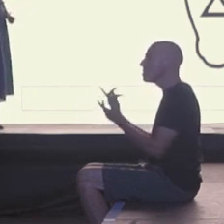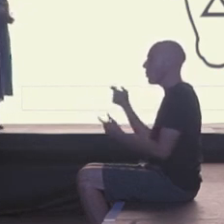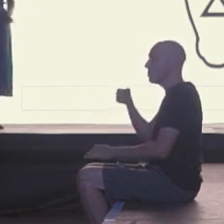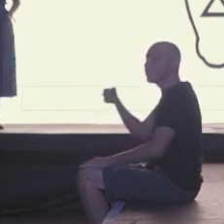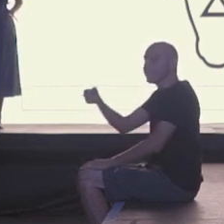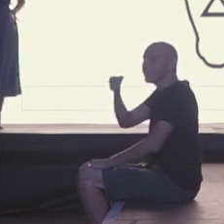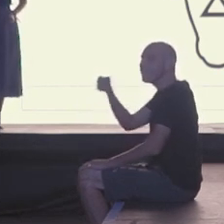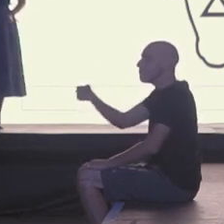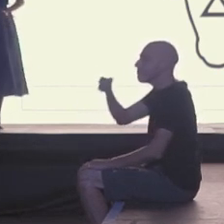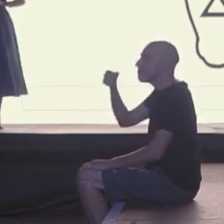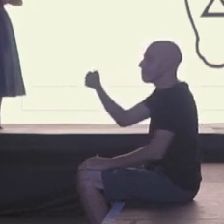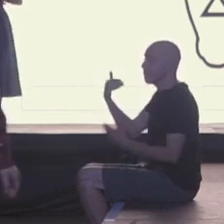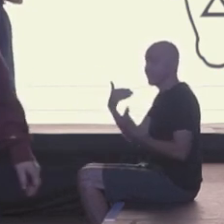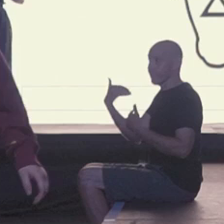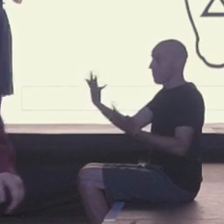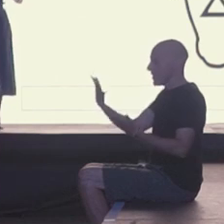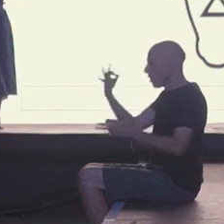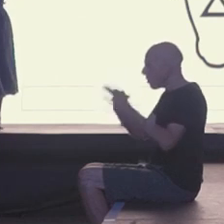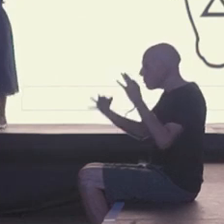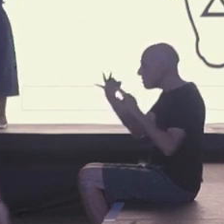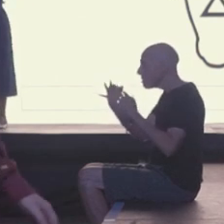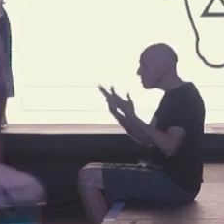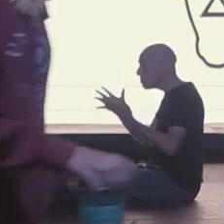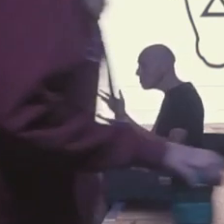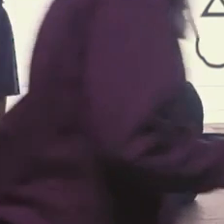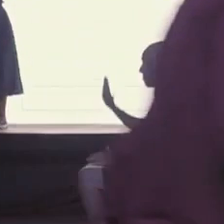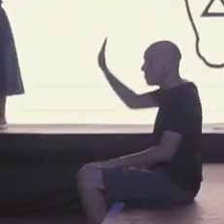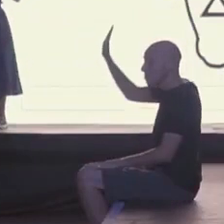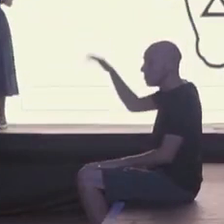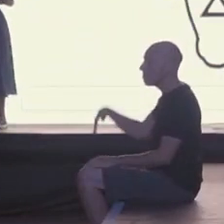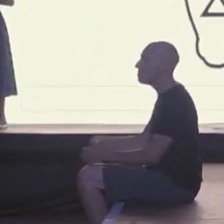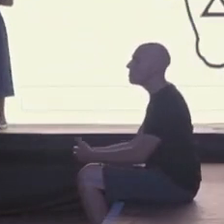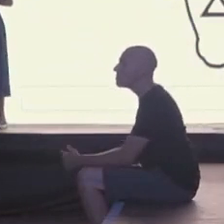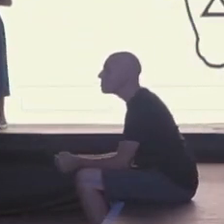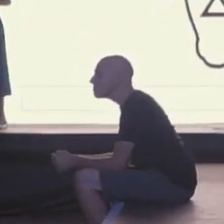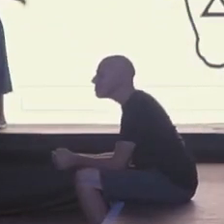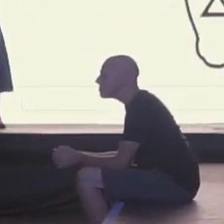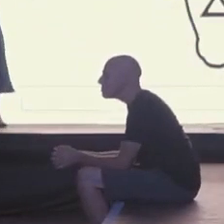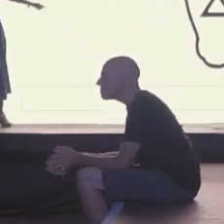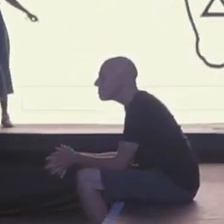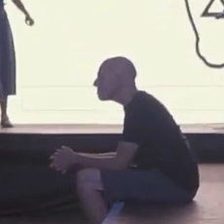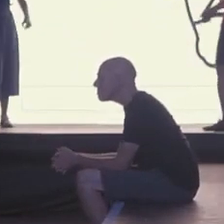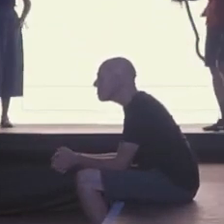with the microphone. So if anyone has anything they'd want to say, if you could raise your hand.